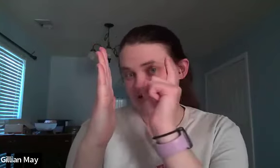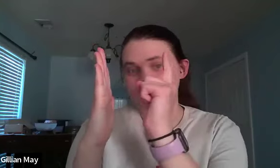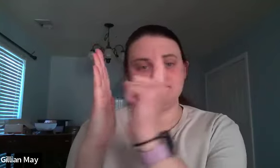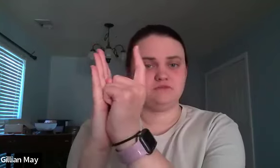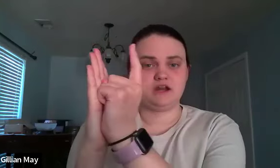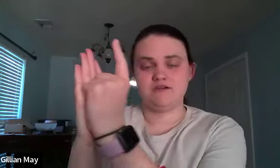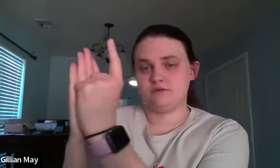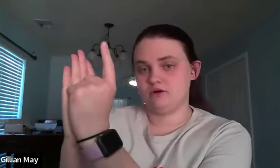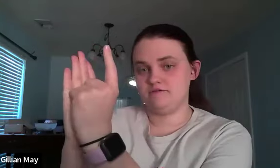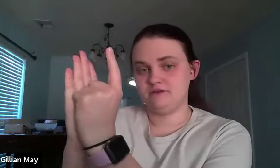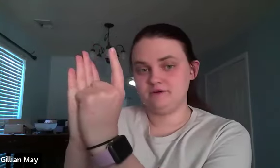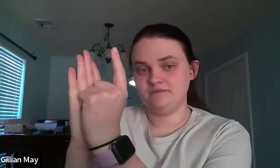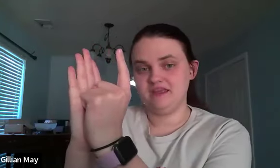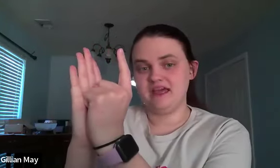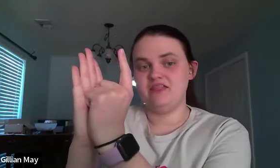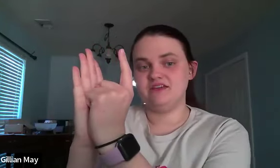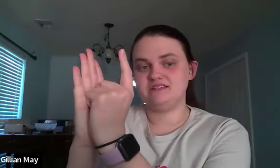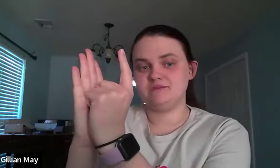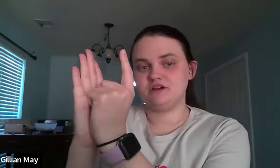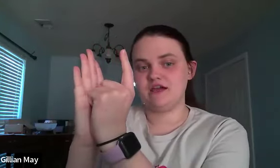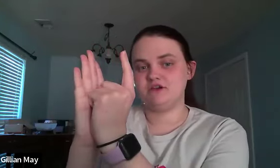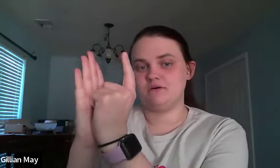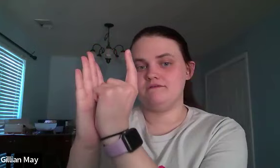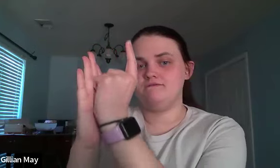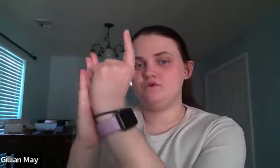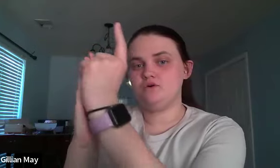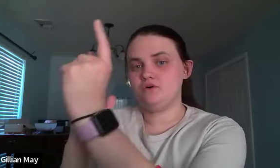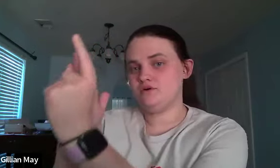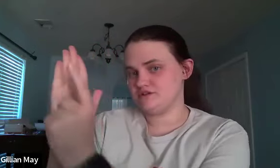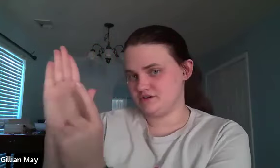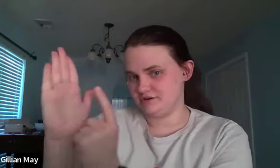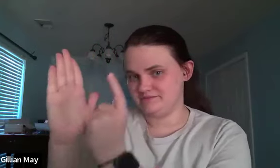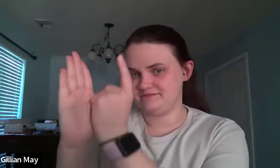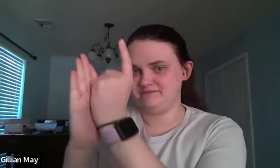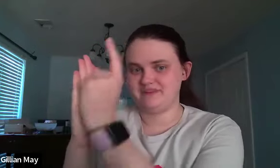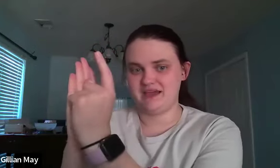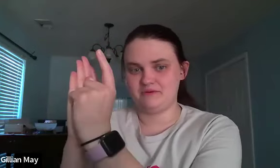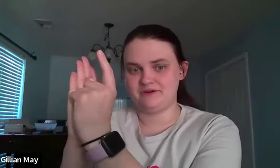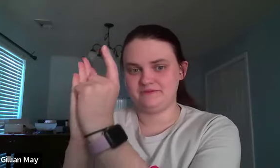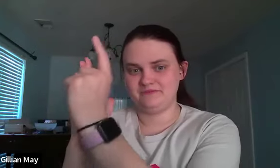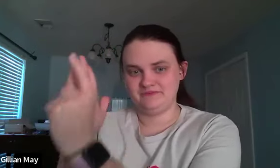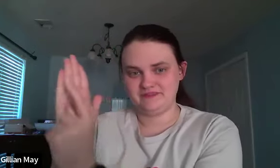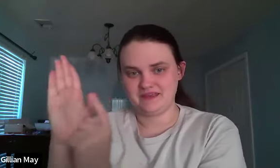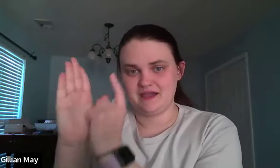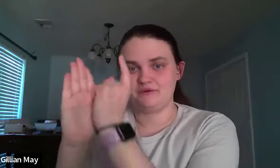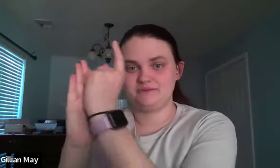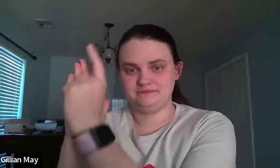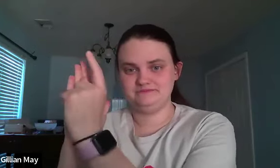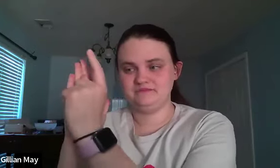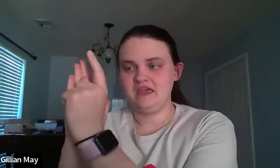Again, you're going to have your pointer finger. And this time you're going to have it go a full circle. Hour. And